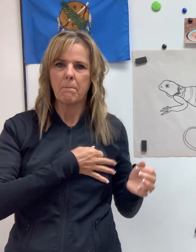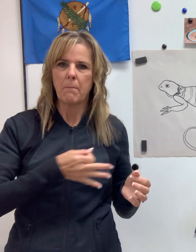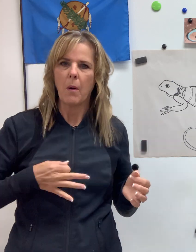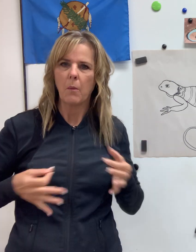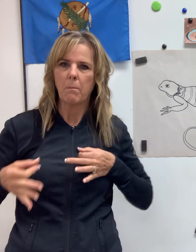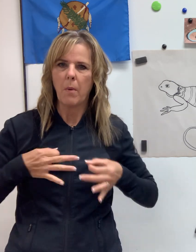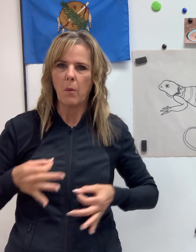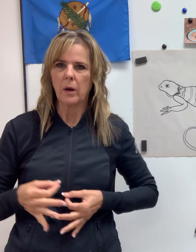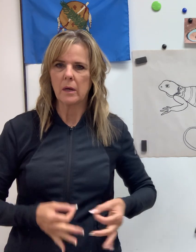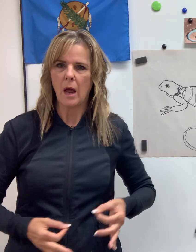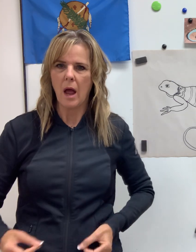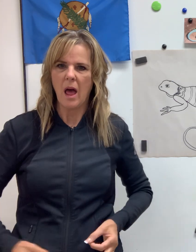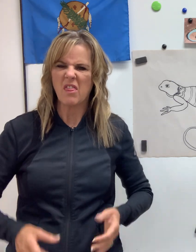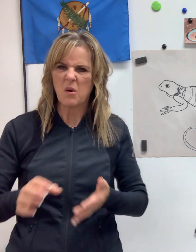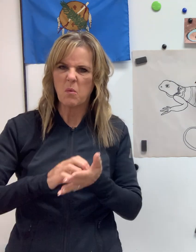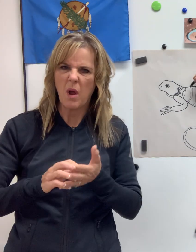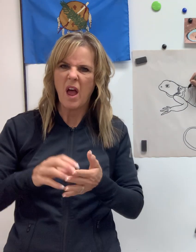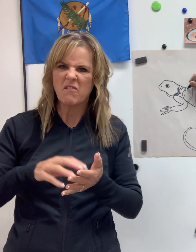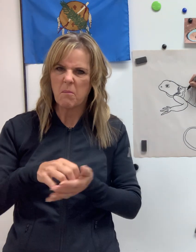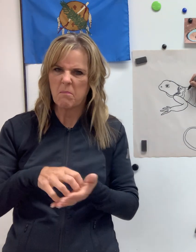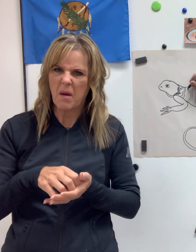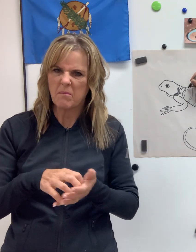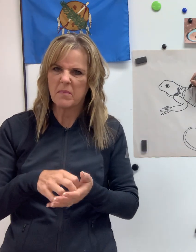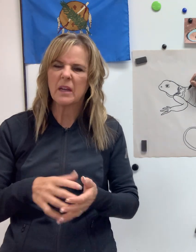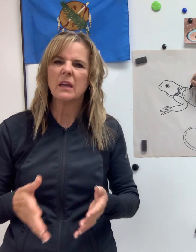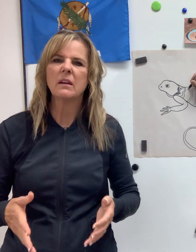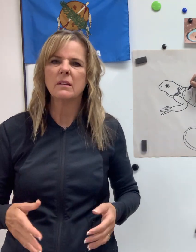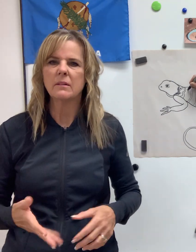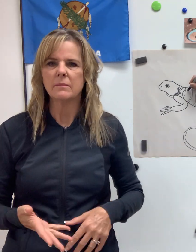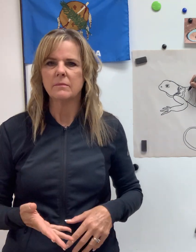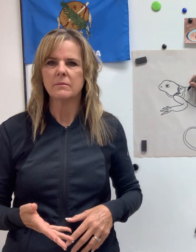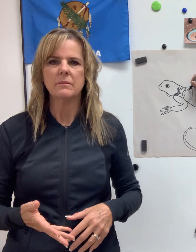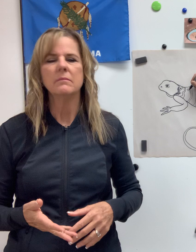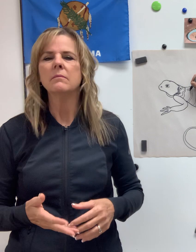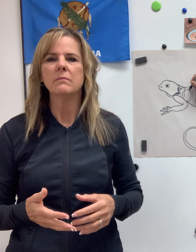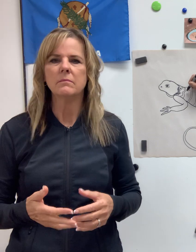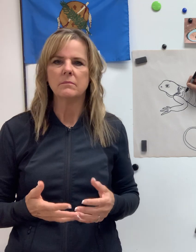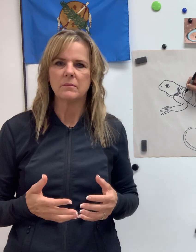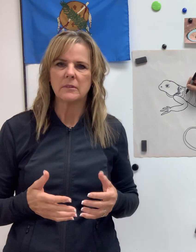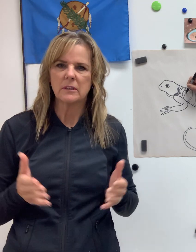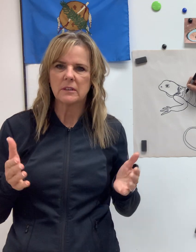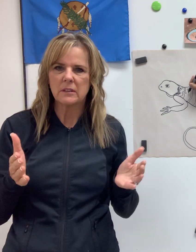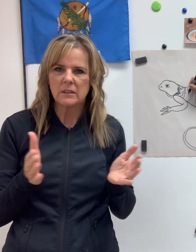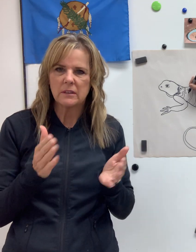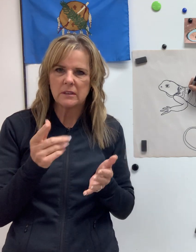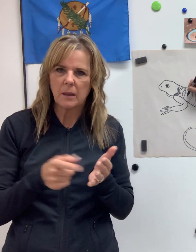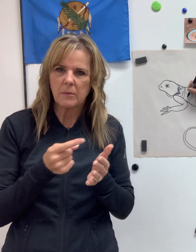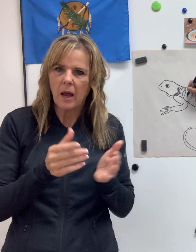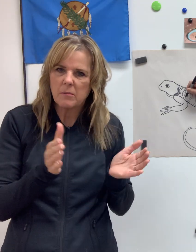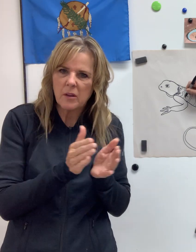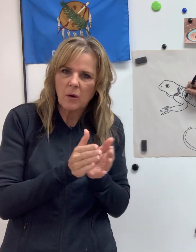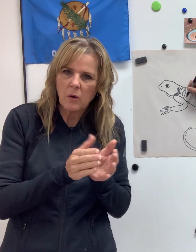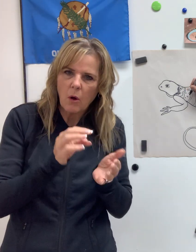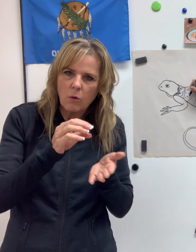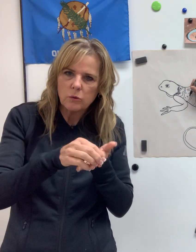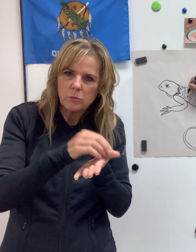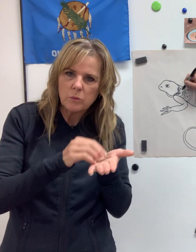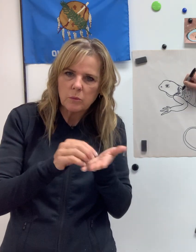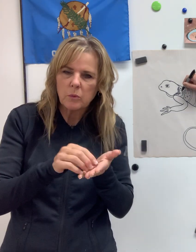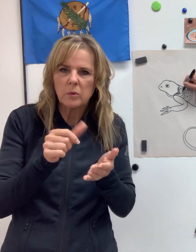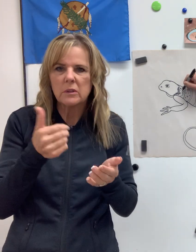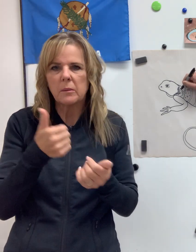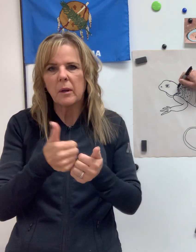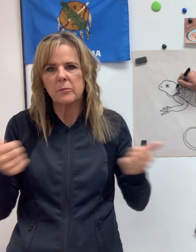this. They're rough, they're bumpy, they sort of sometimes get clustered and are closer together, or they're more spread apart in